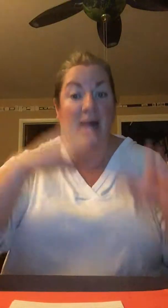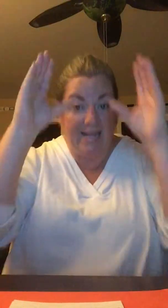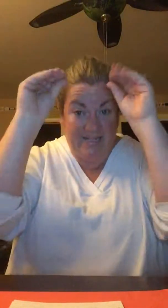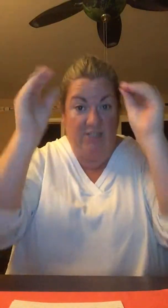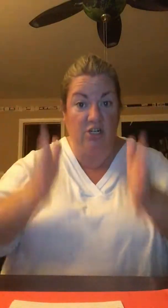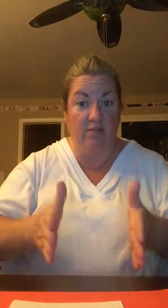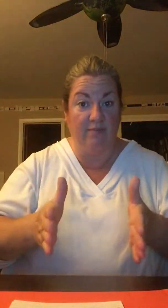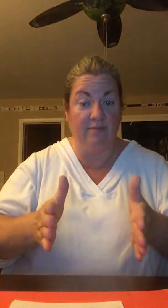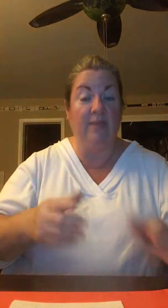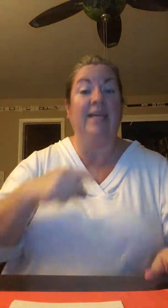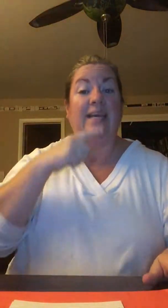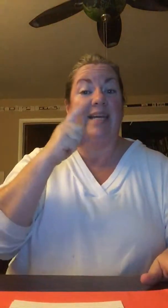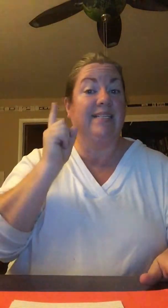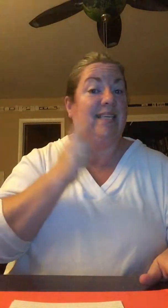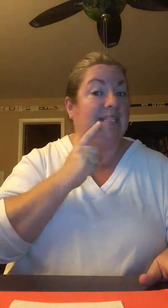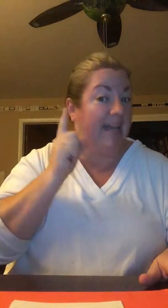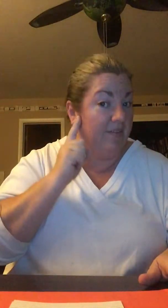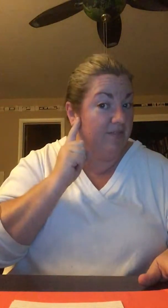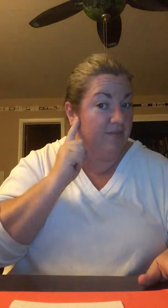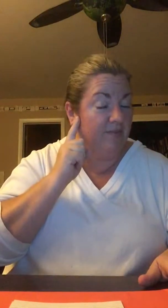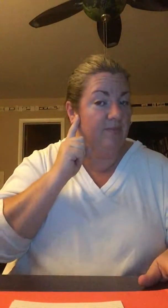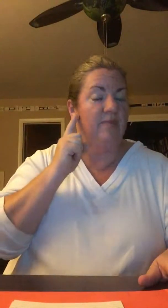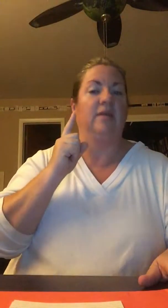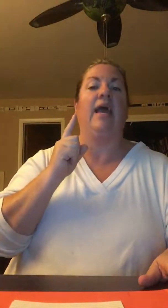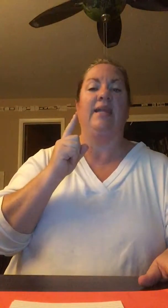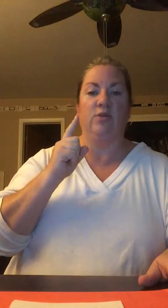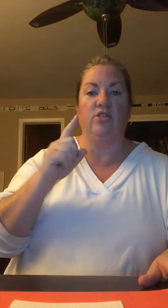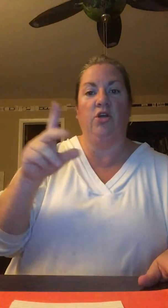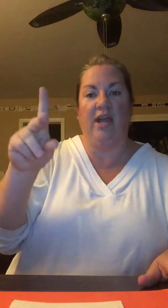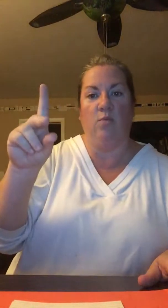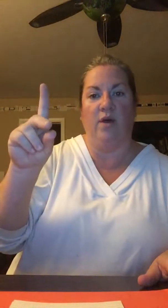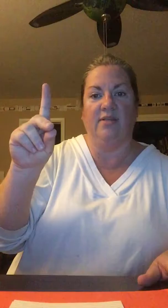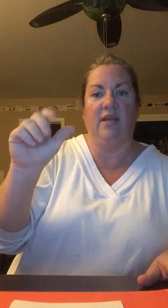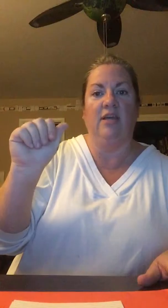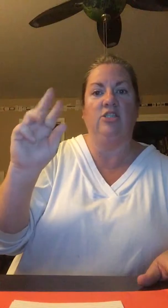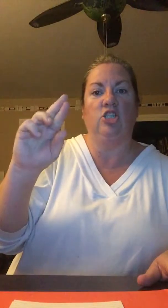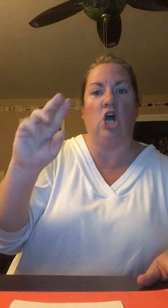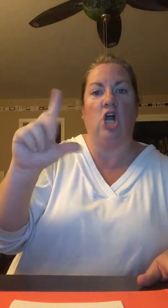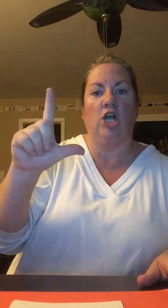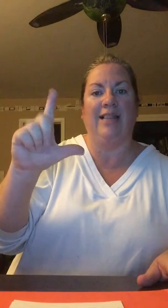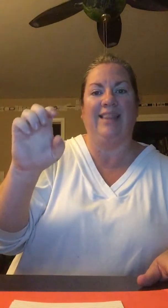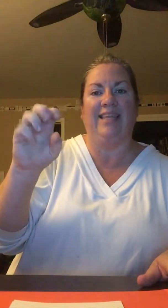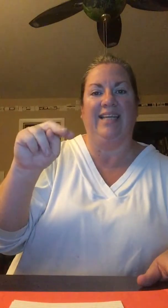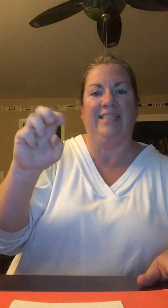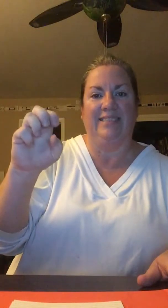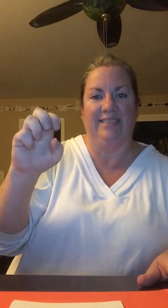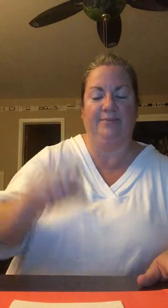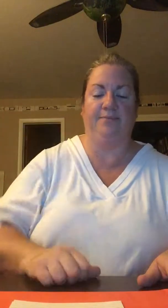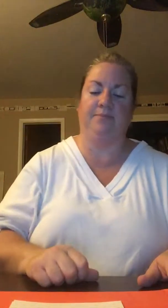My teacher is deaf, and I told you her name was Darlene.